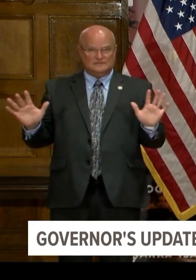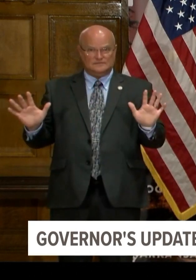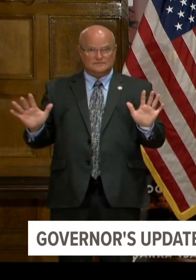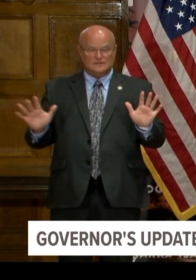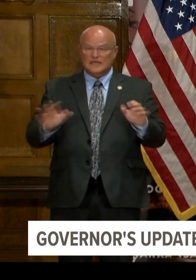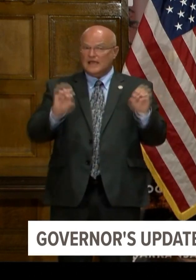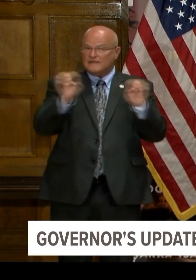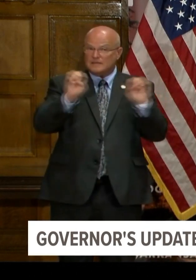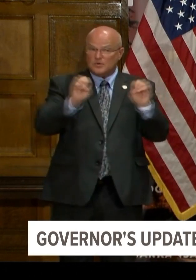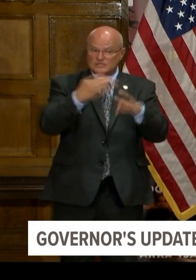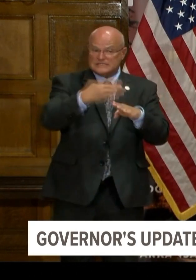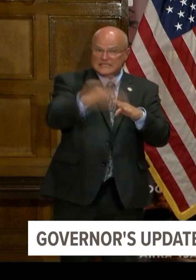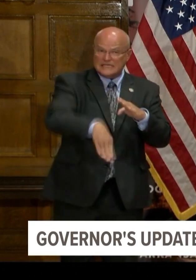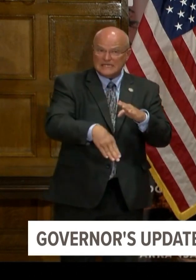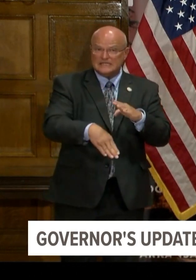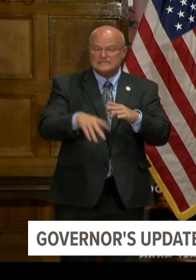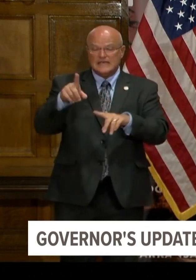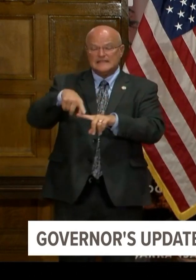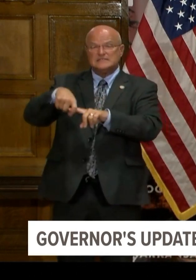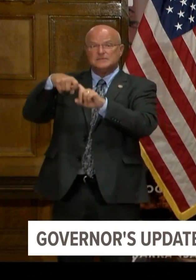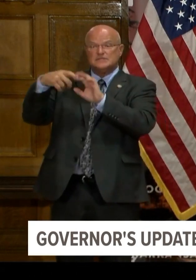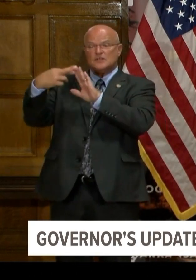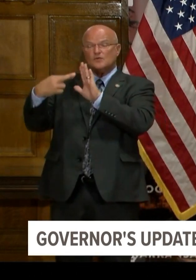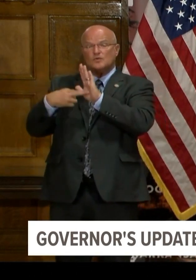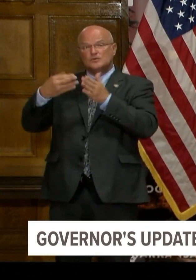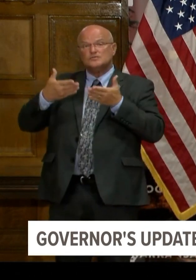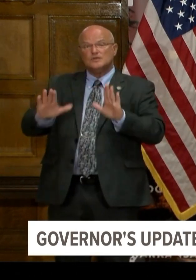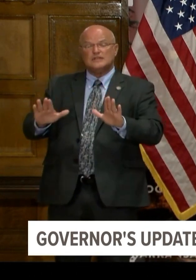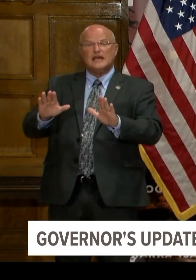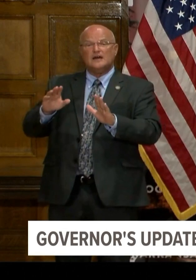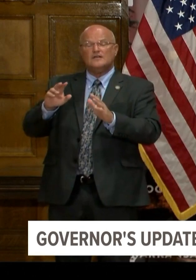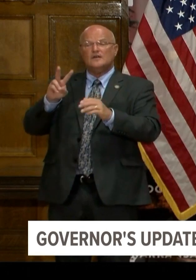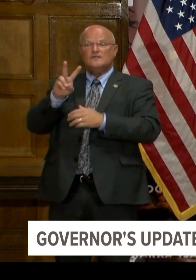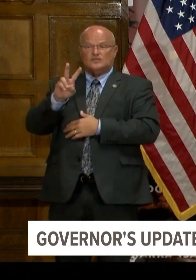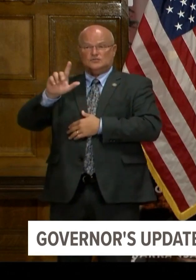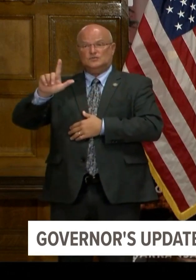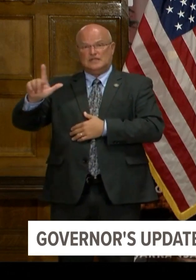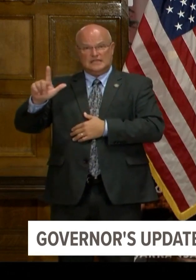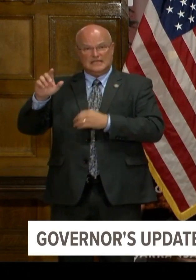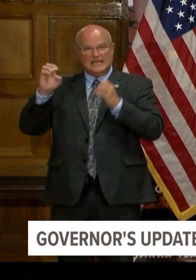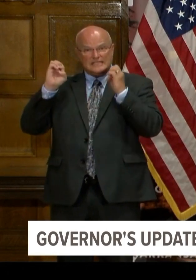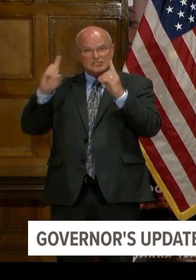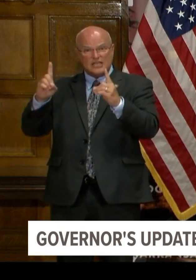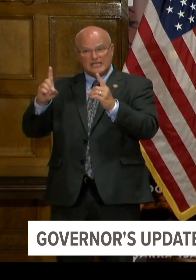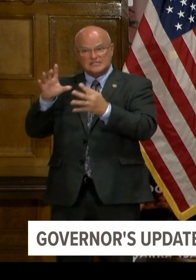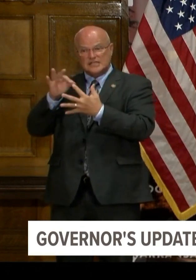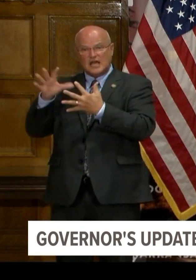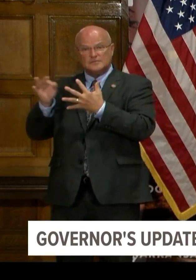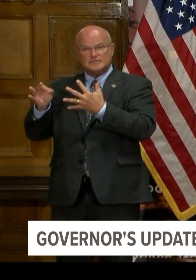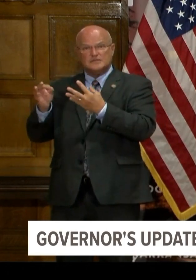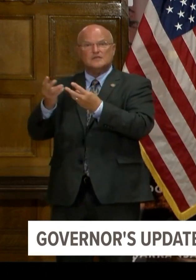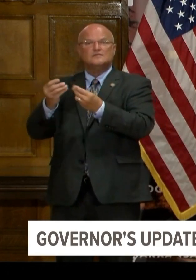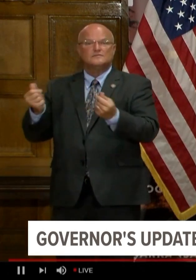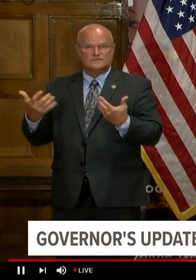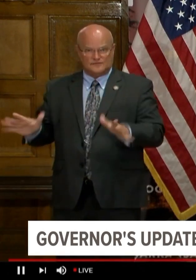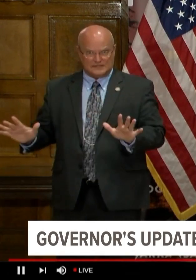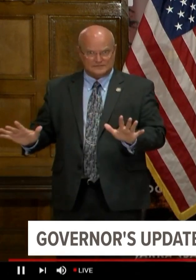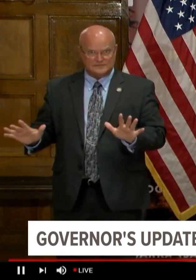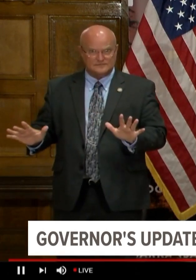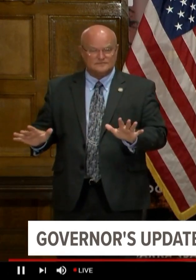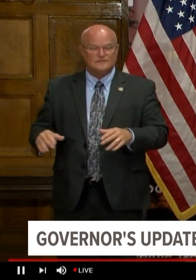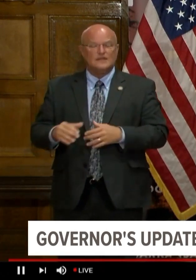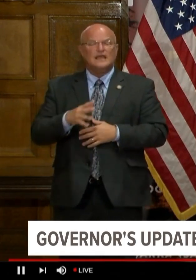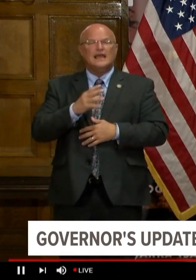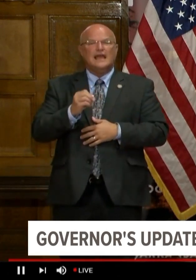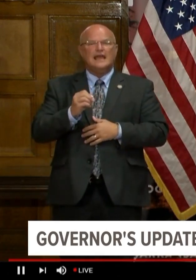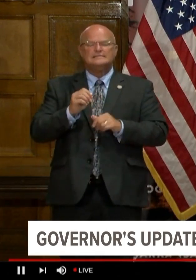the emergency ends, the suspension of rules to allow virtual education as an option would be curtailed.